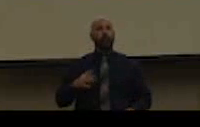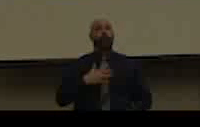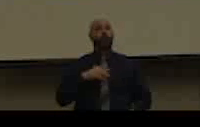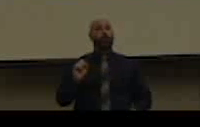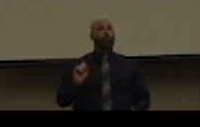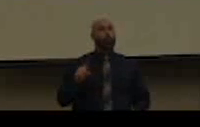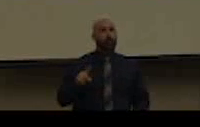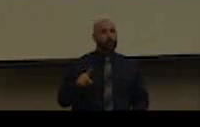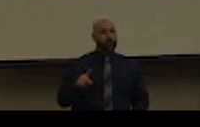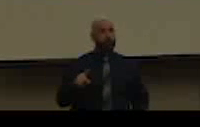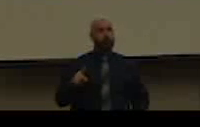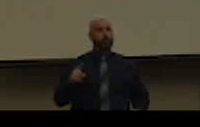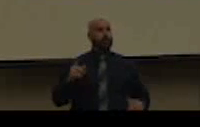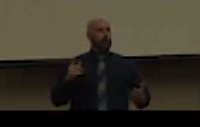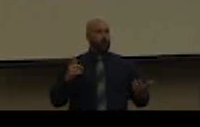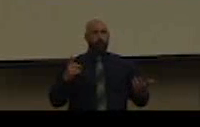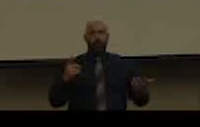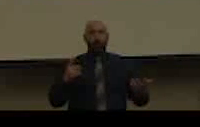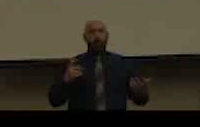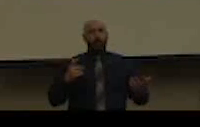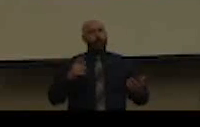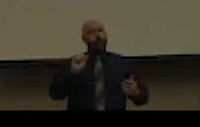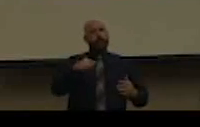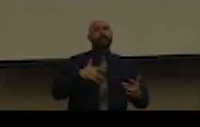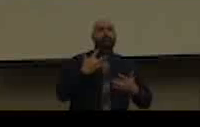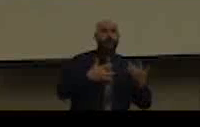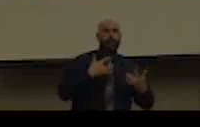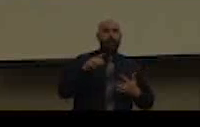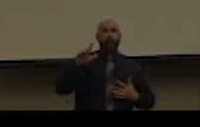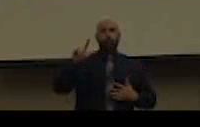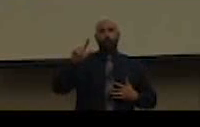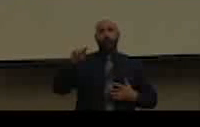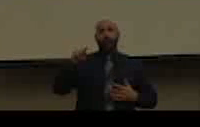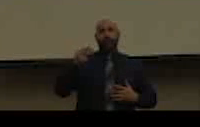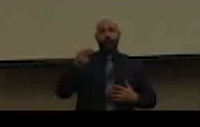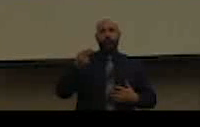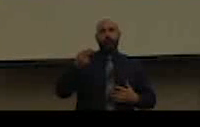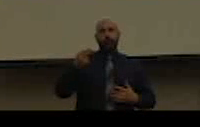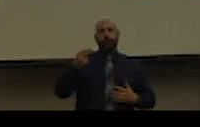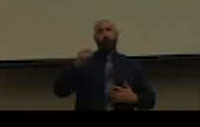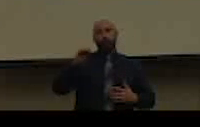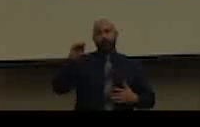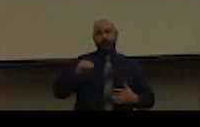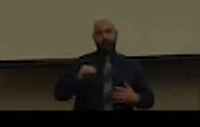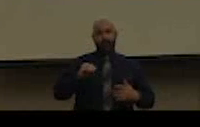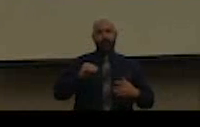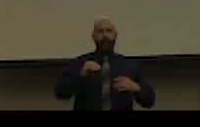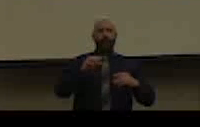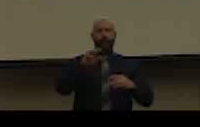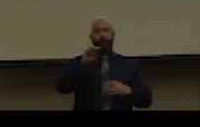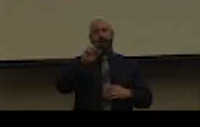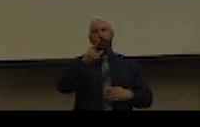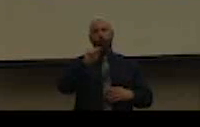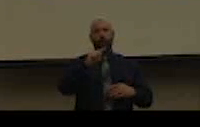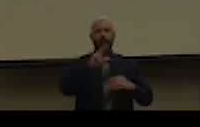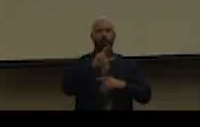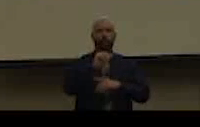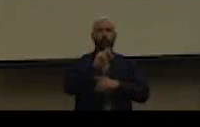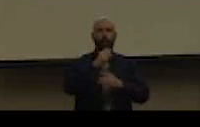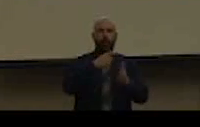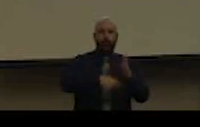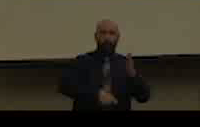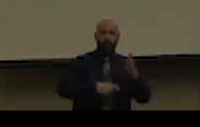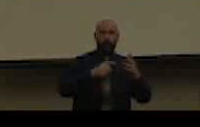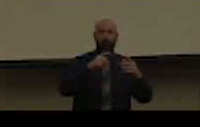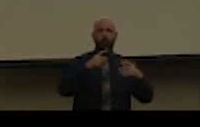have a 25% at the market rate survey, but what does that really mean when we're talking about the market rate survey to what